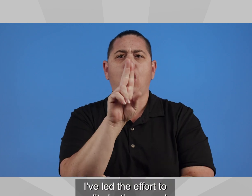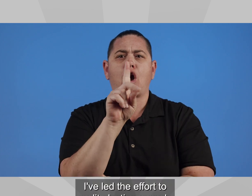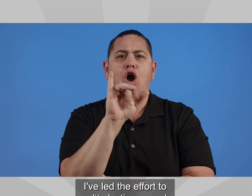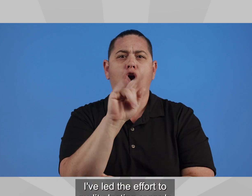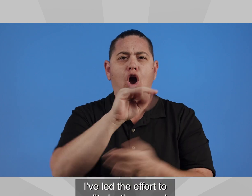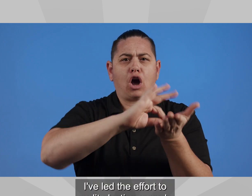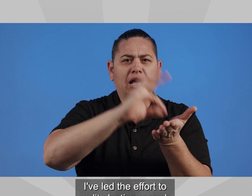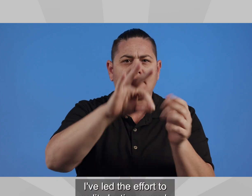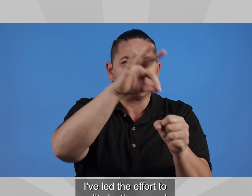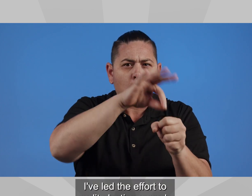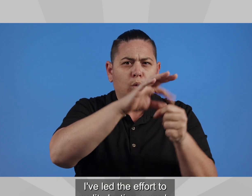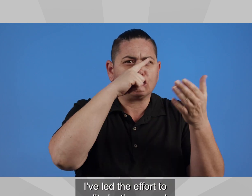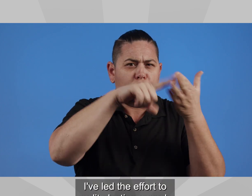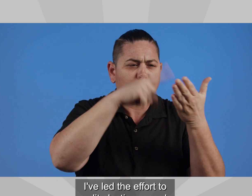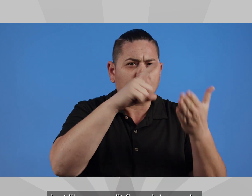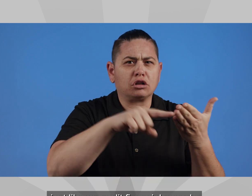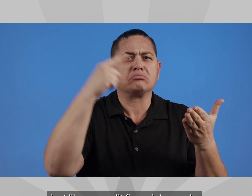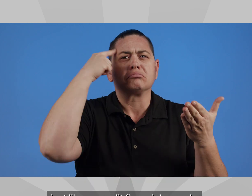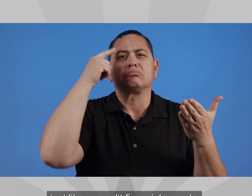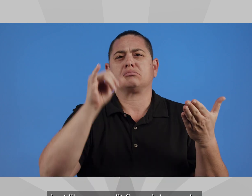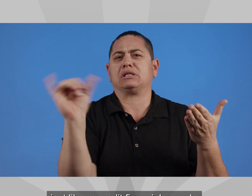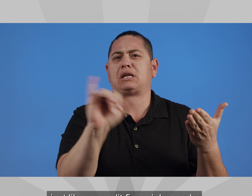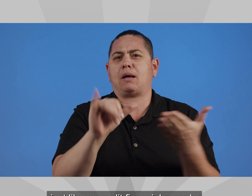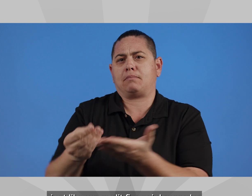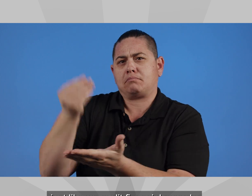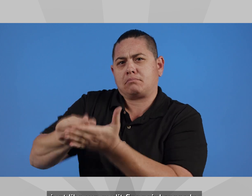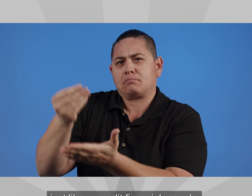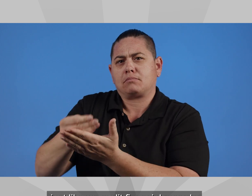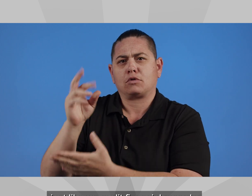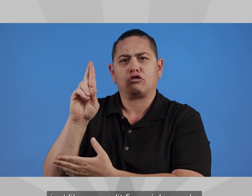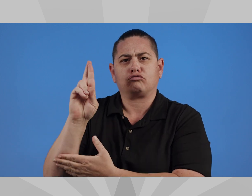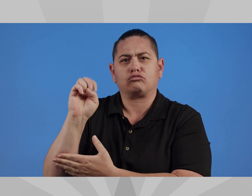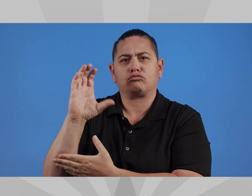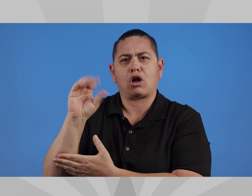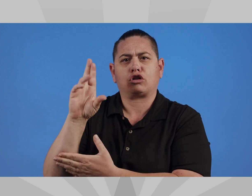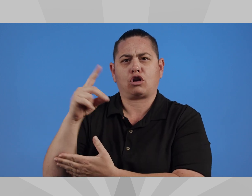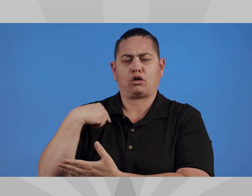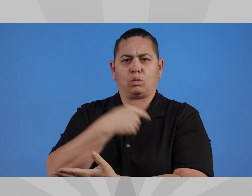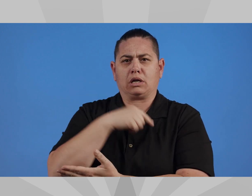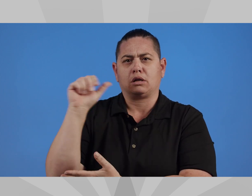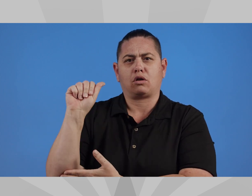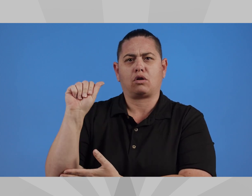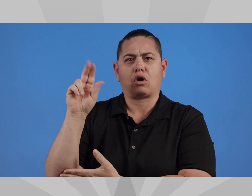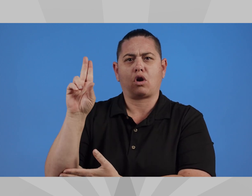led the effort to audit election records just like we audit financial records.